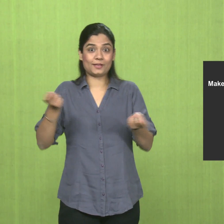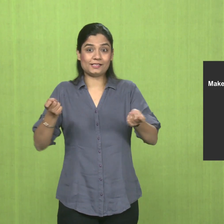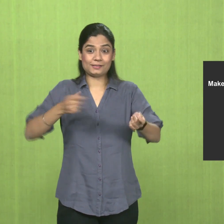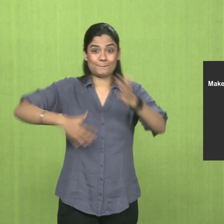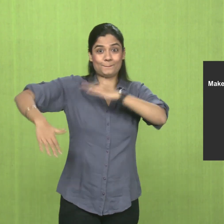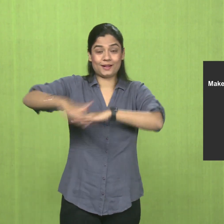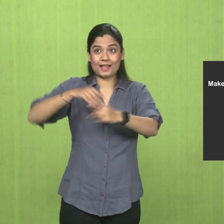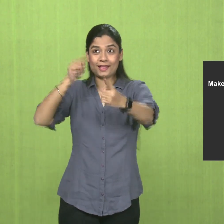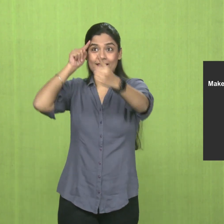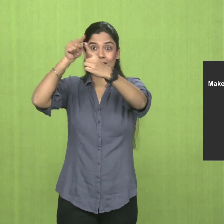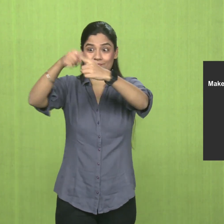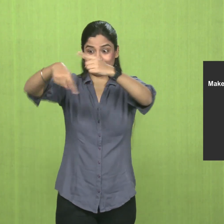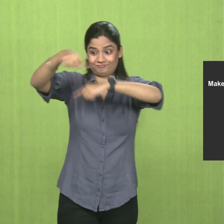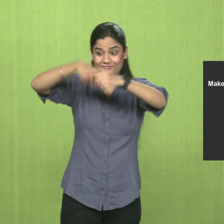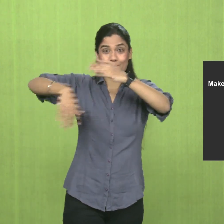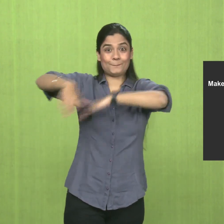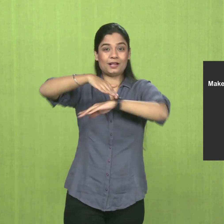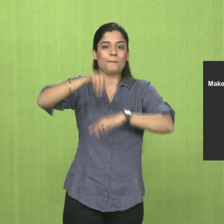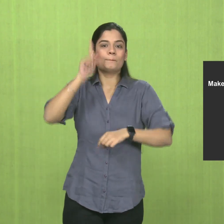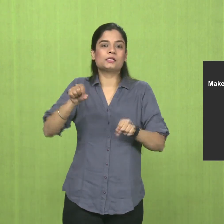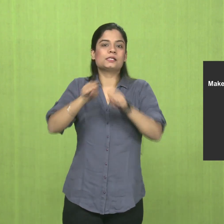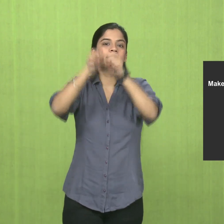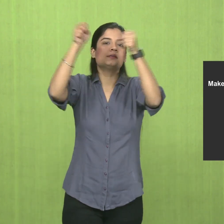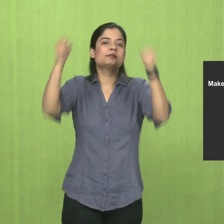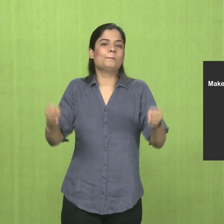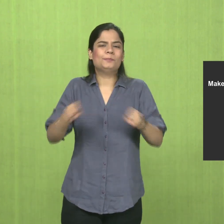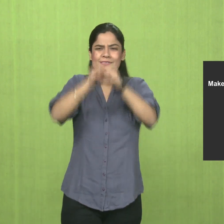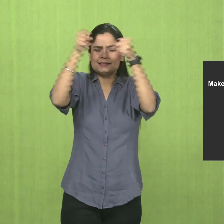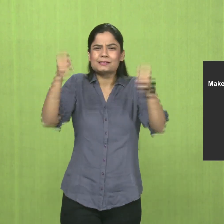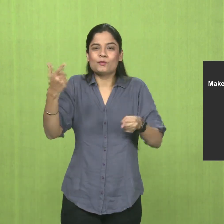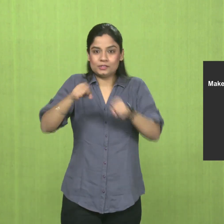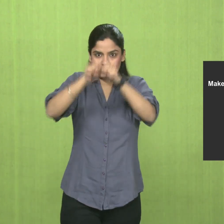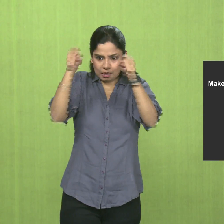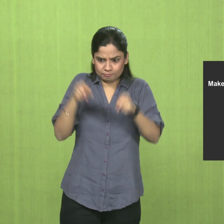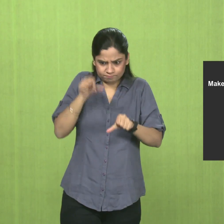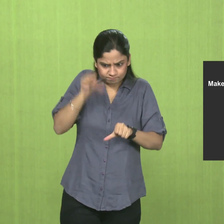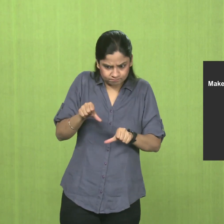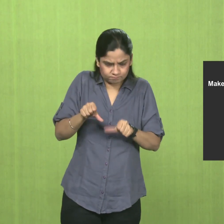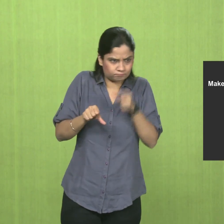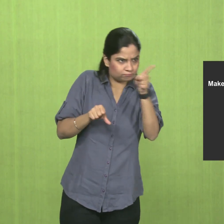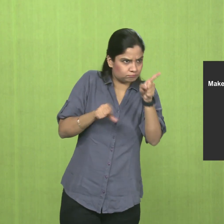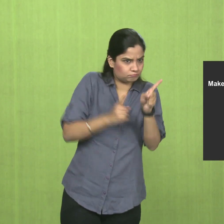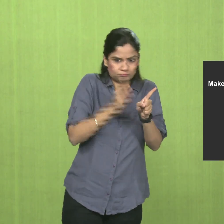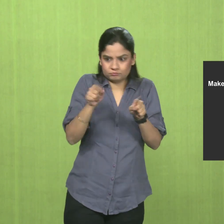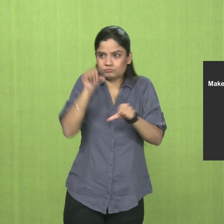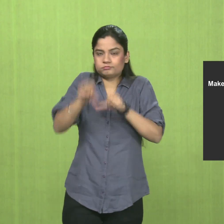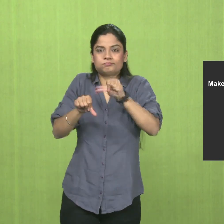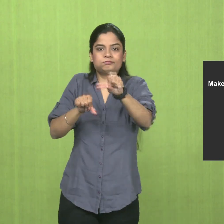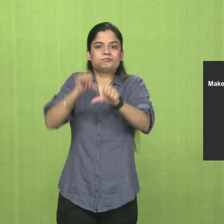Management helps in making life more systematic. Systematic, what is systematic? Like step by step. What